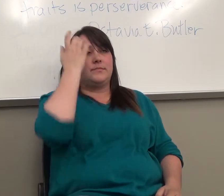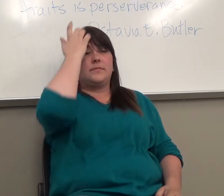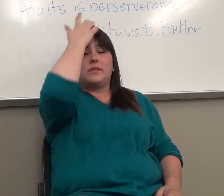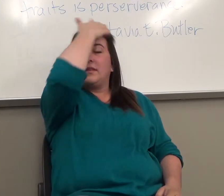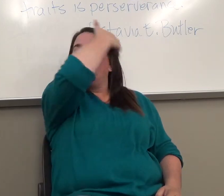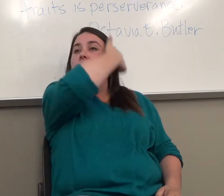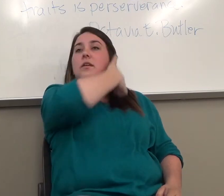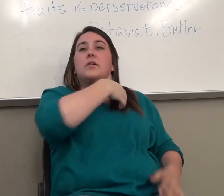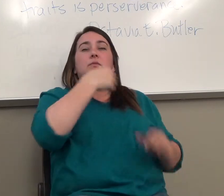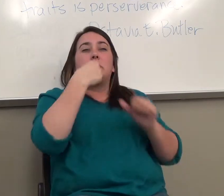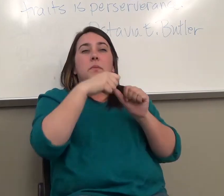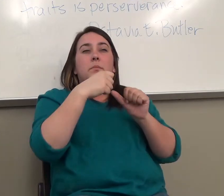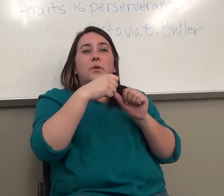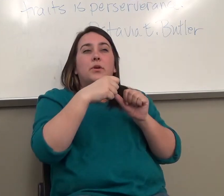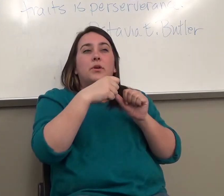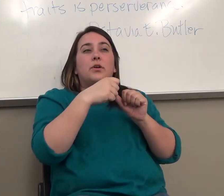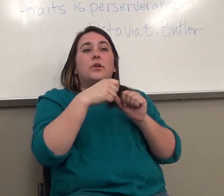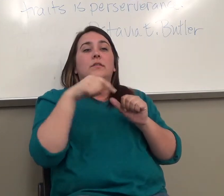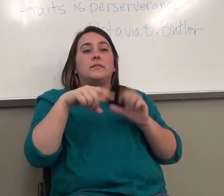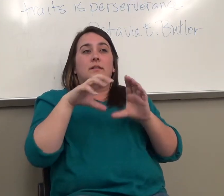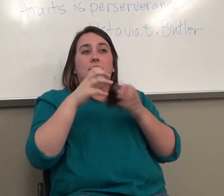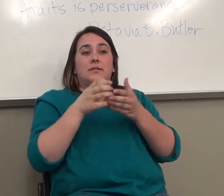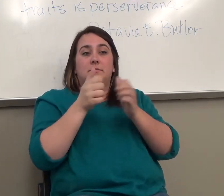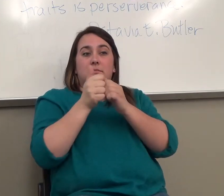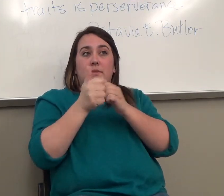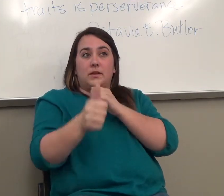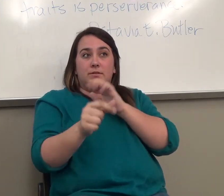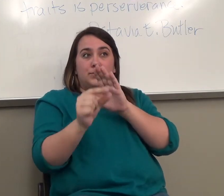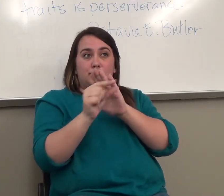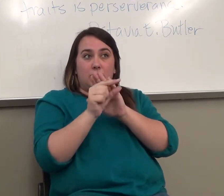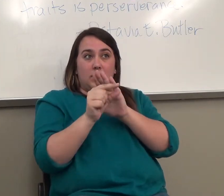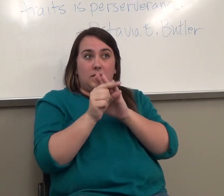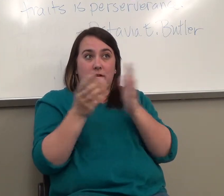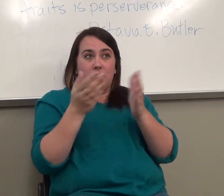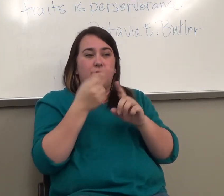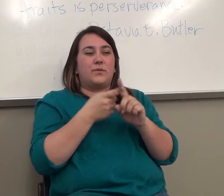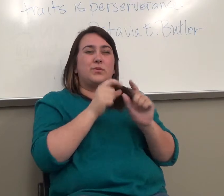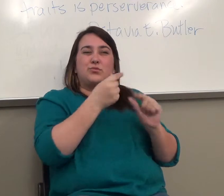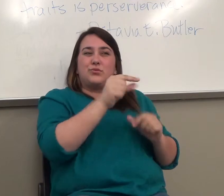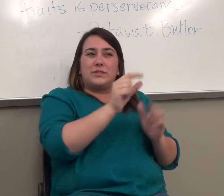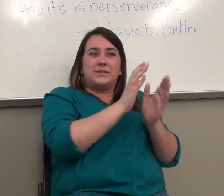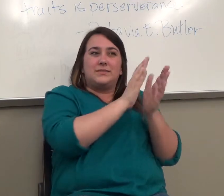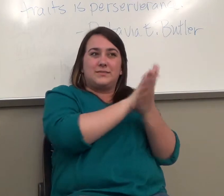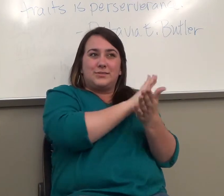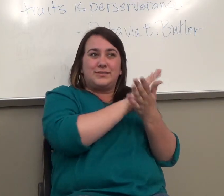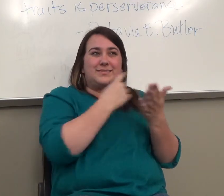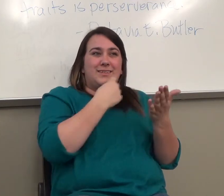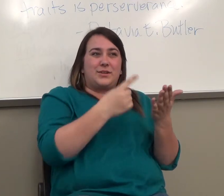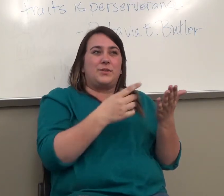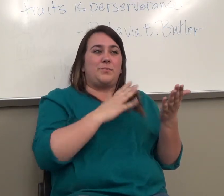remember that a passing grade in this class, as you know from the green sheet, remember my esoteric grading